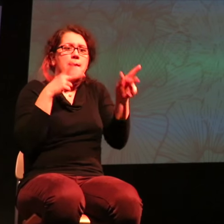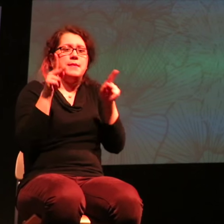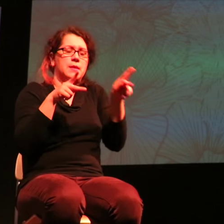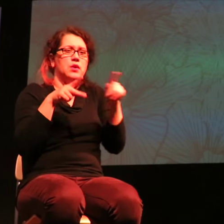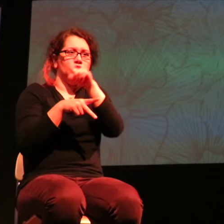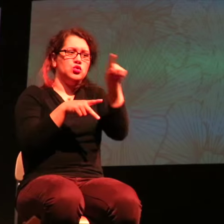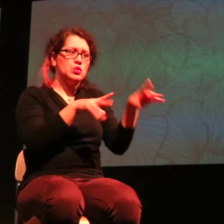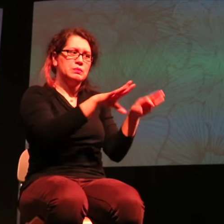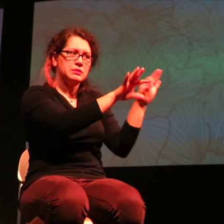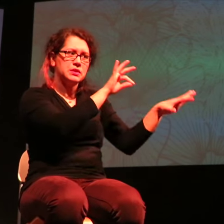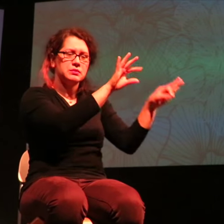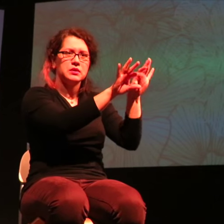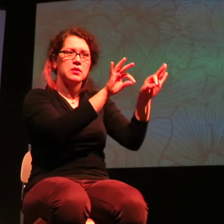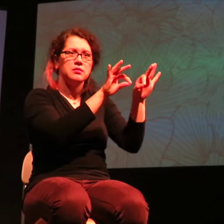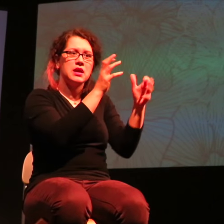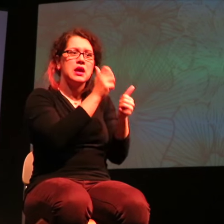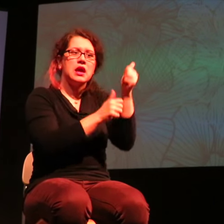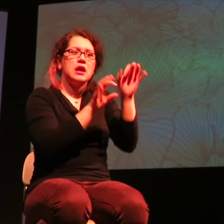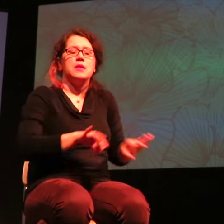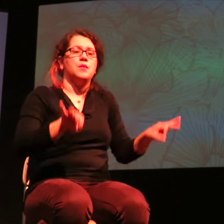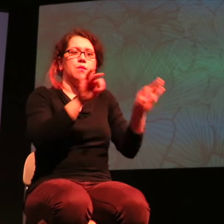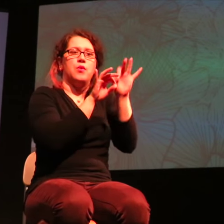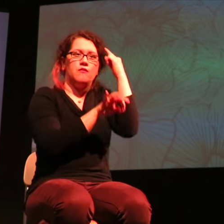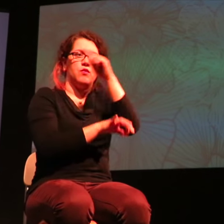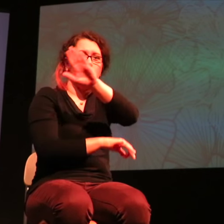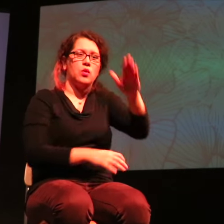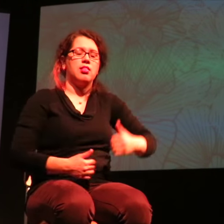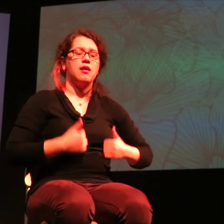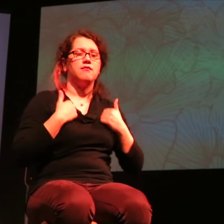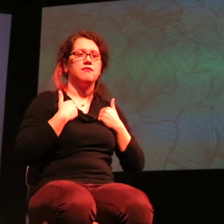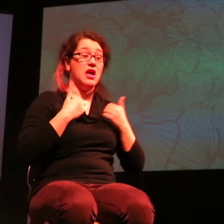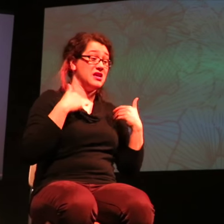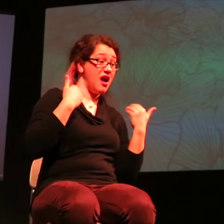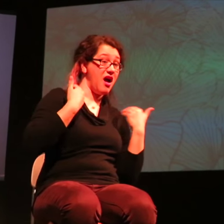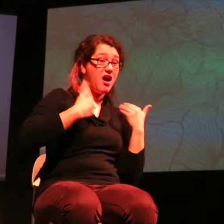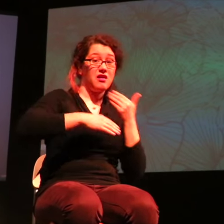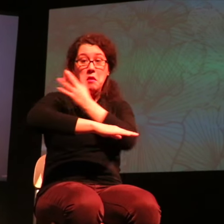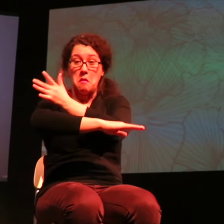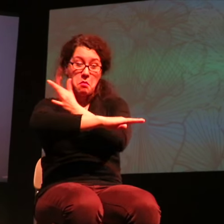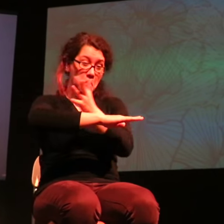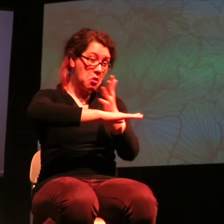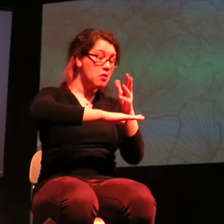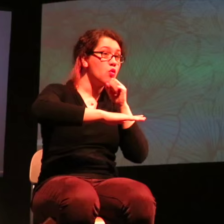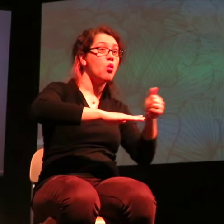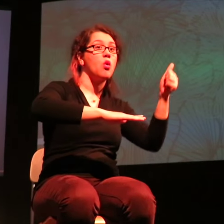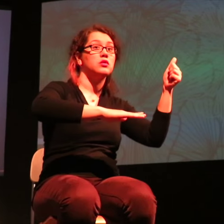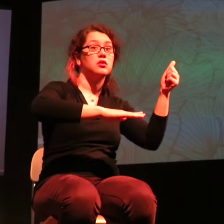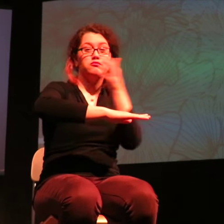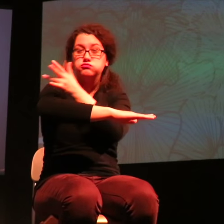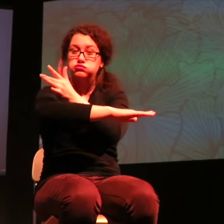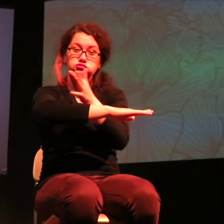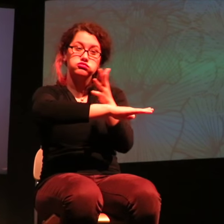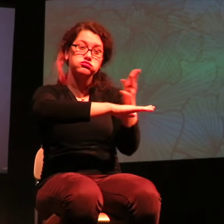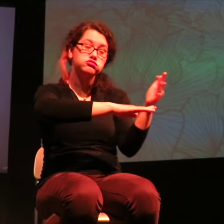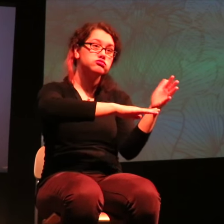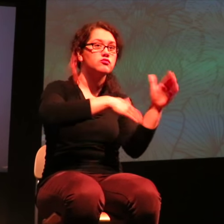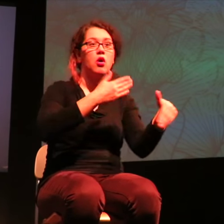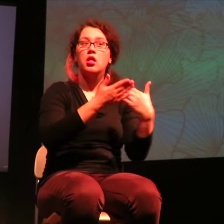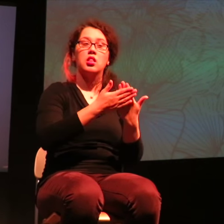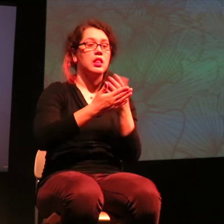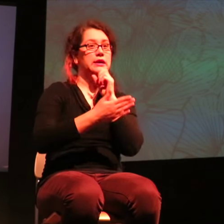make be really important, from the youngest people all the way through the oldest people, older adults, senior citizens?